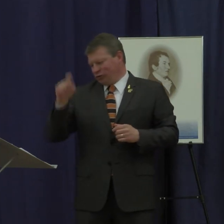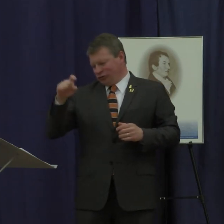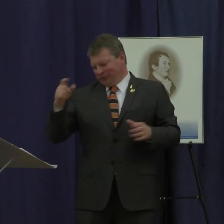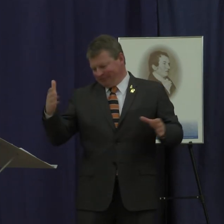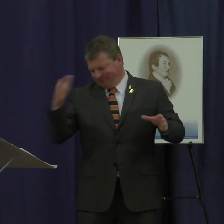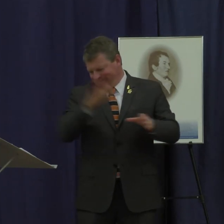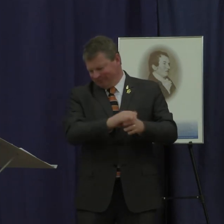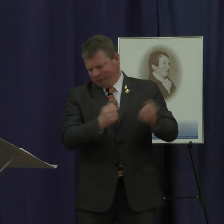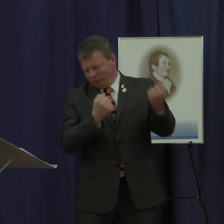builders.